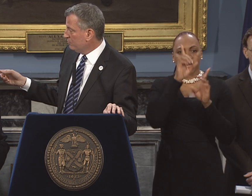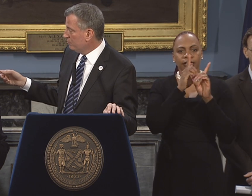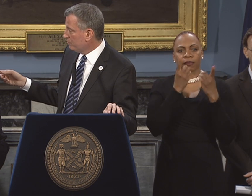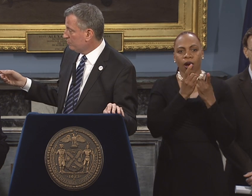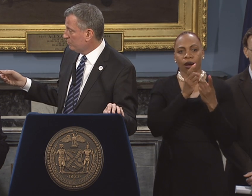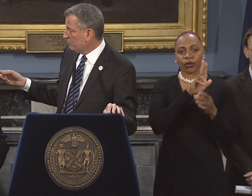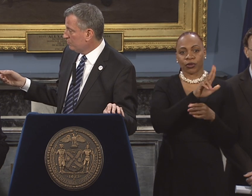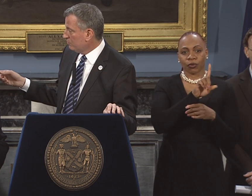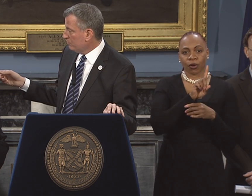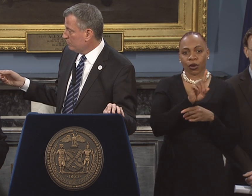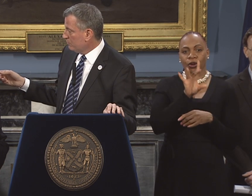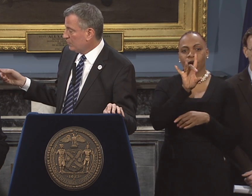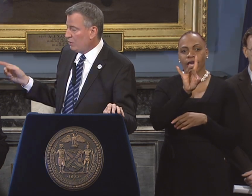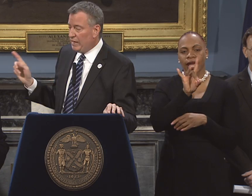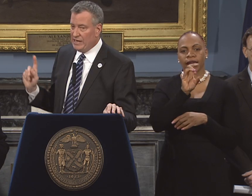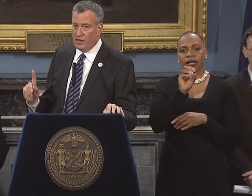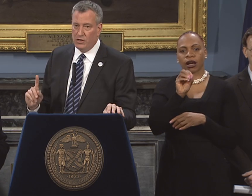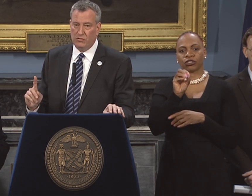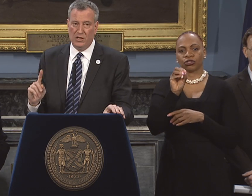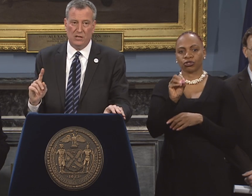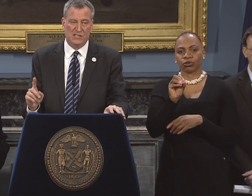number? 875 Con Ed.